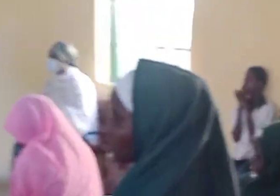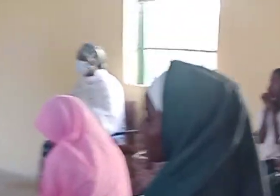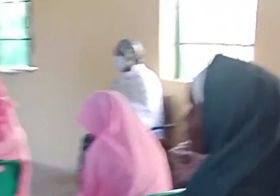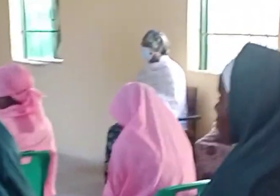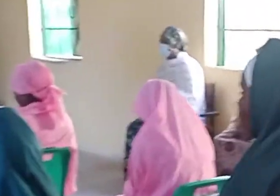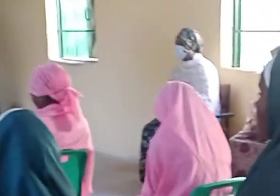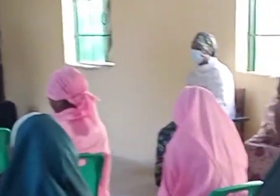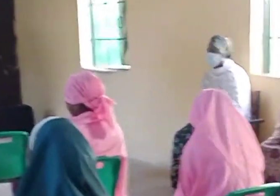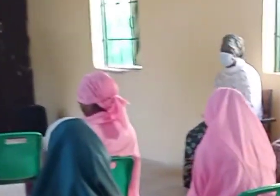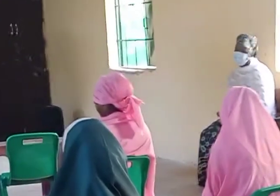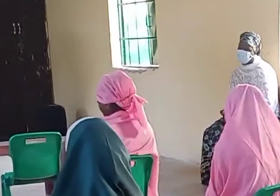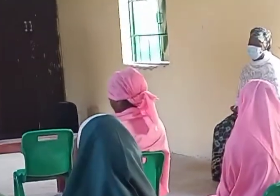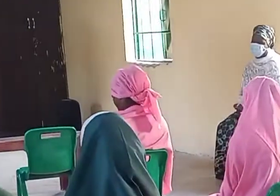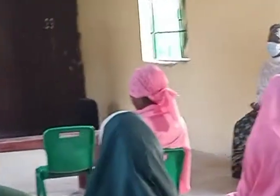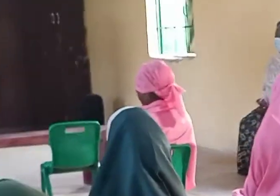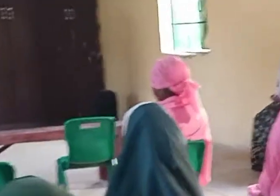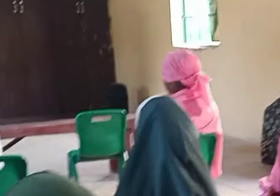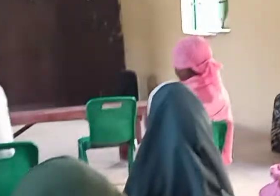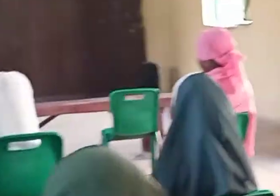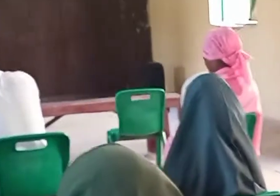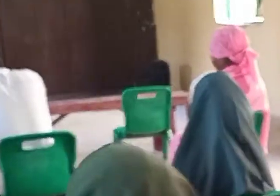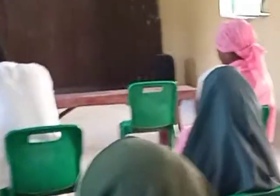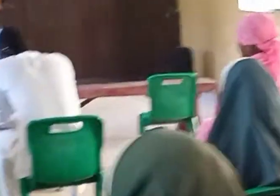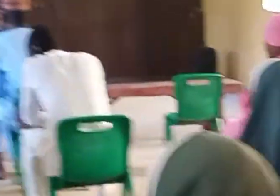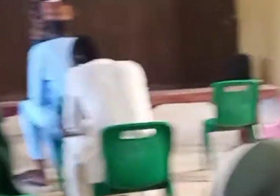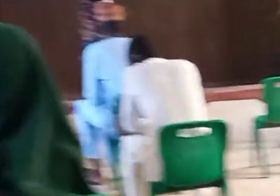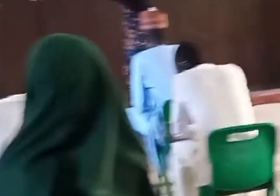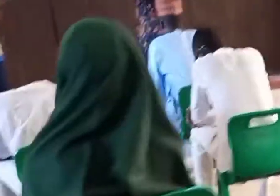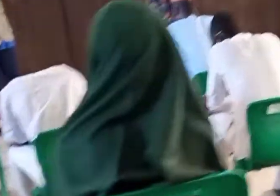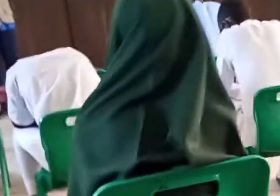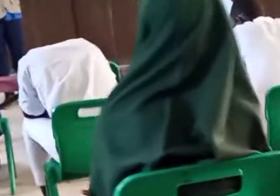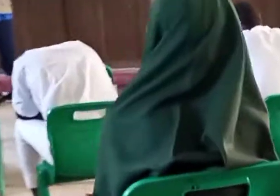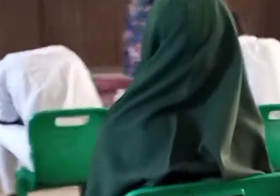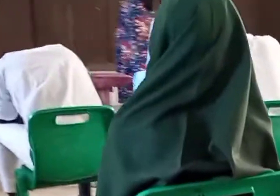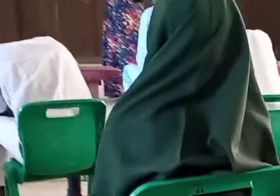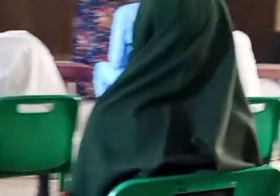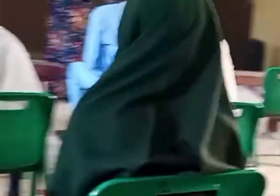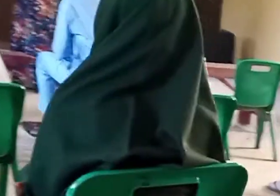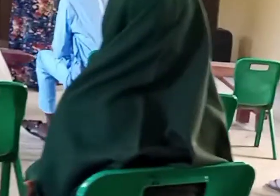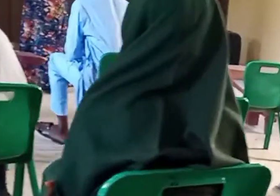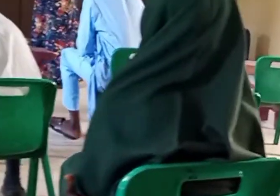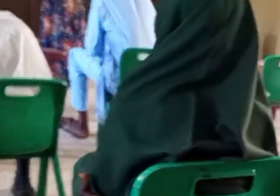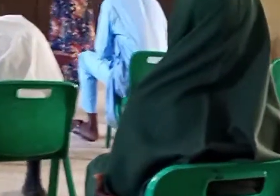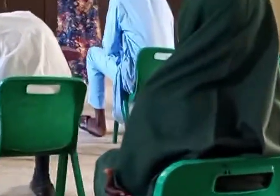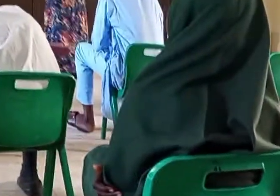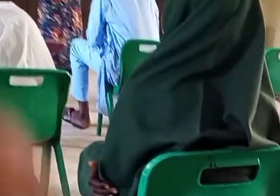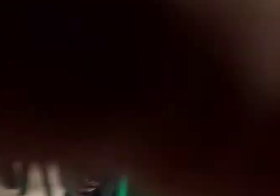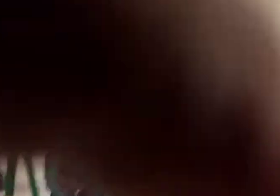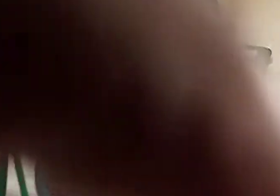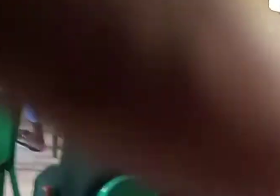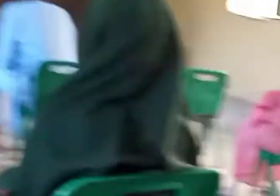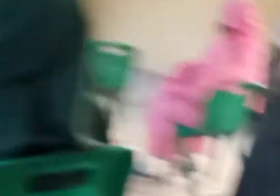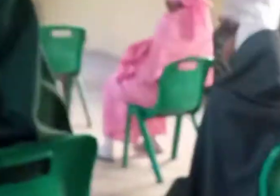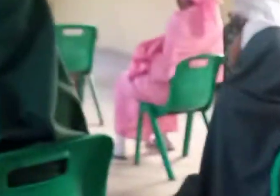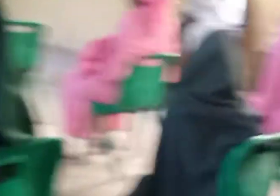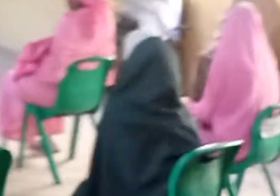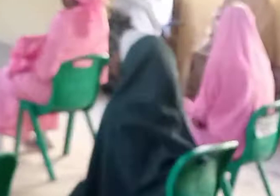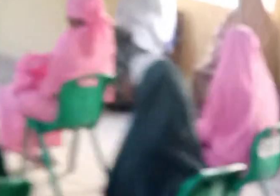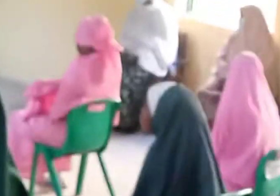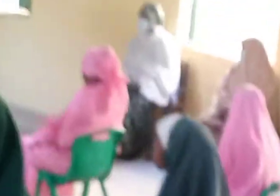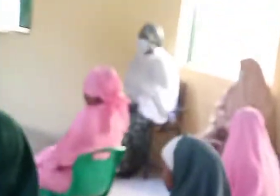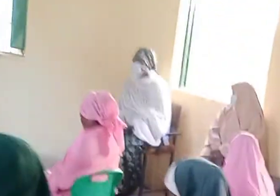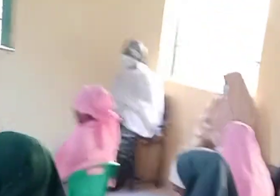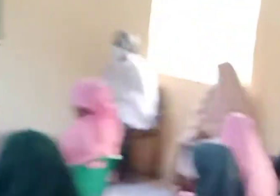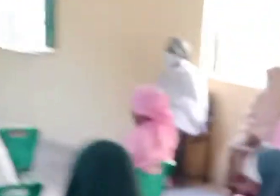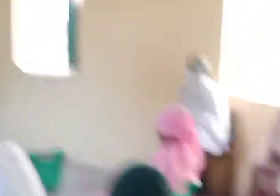So it's very important for us to understand that. I know that it's something that is capitally intensive to carry out this training, and also the